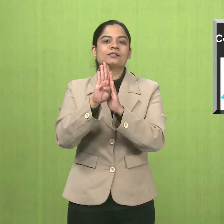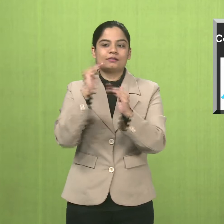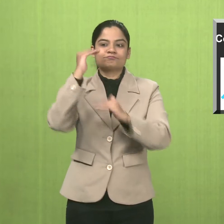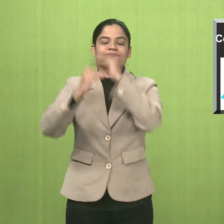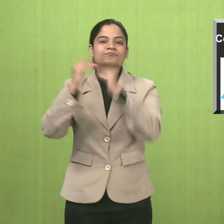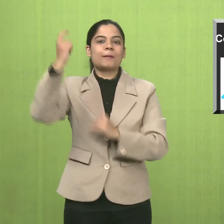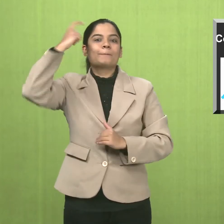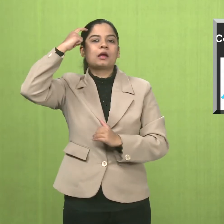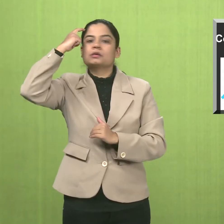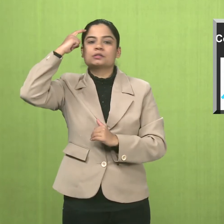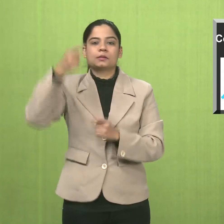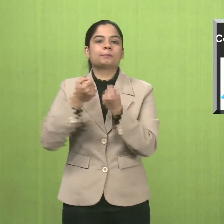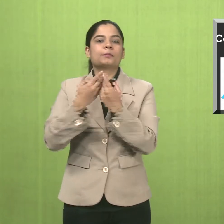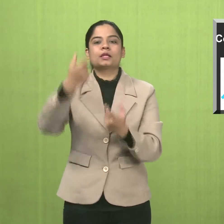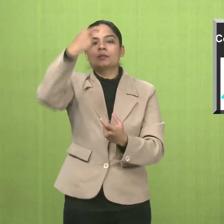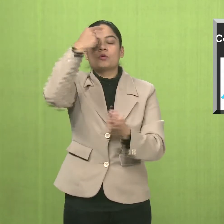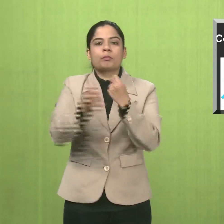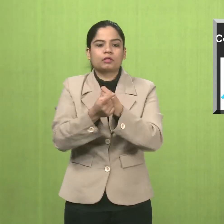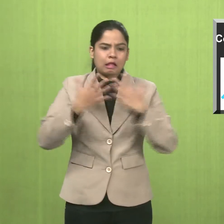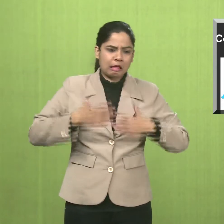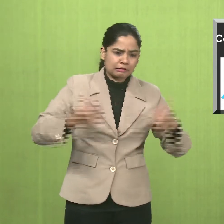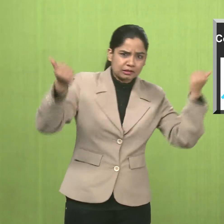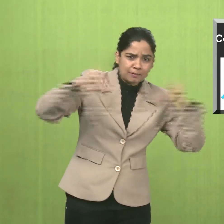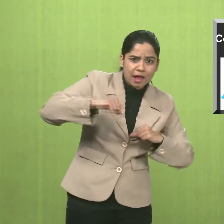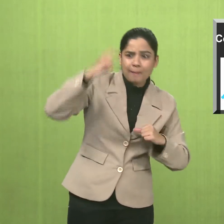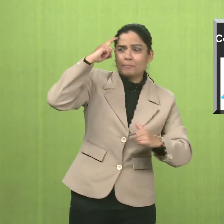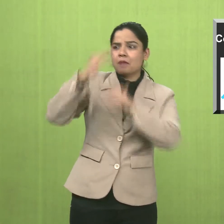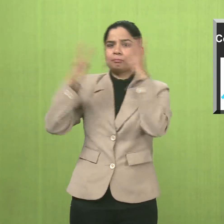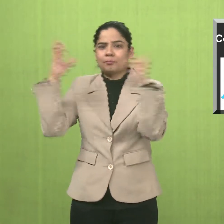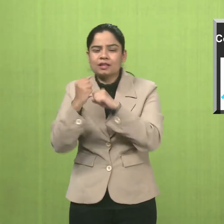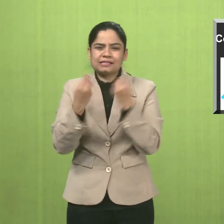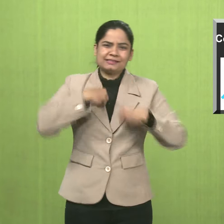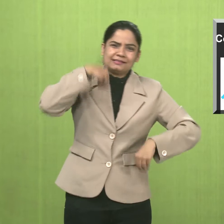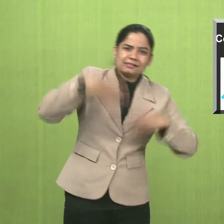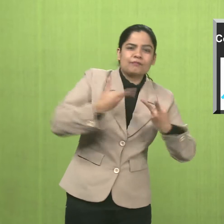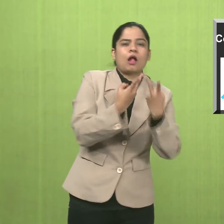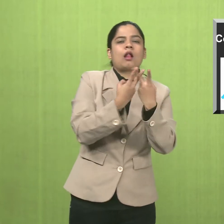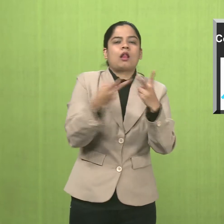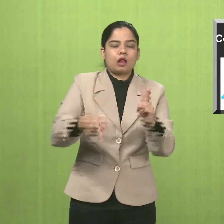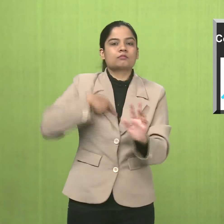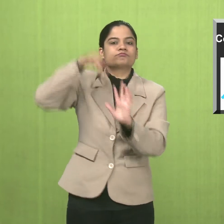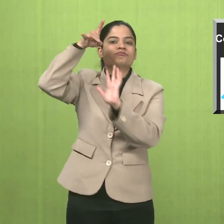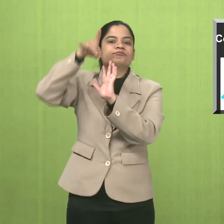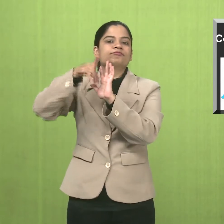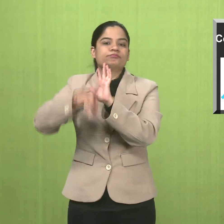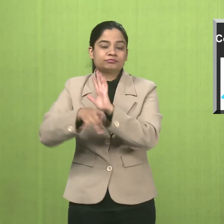Issues and Concerns of Human Development. So many problems that are there in India. So we are discussing